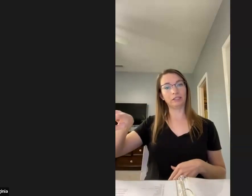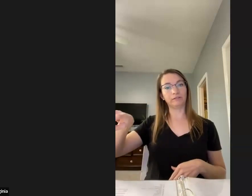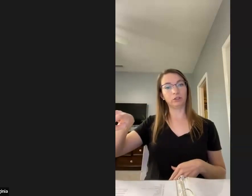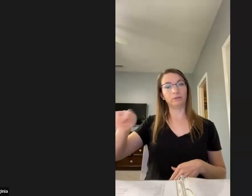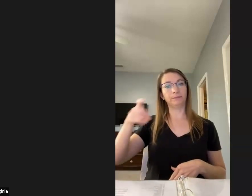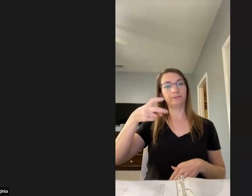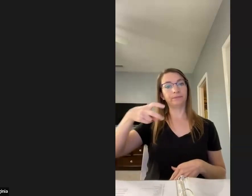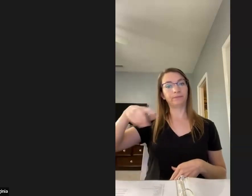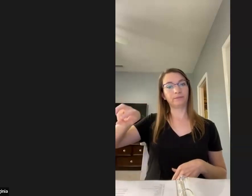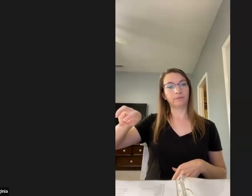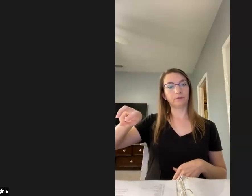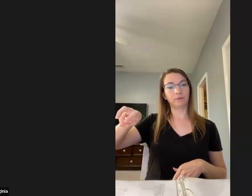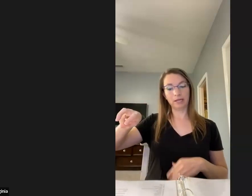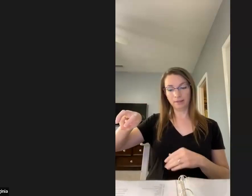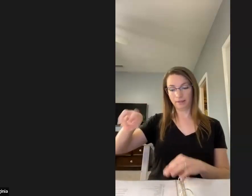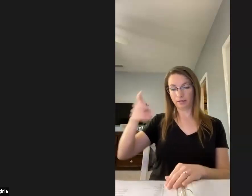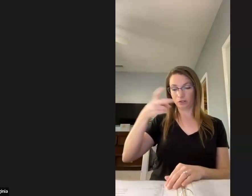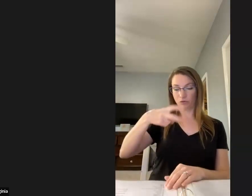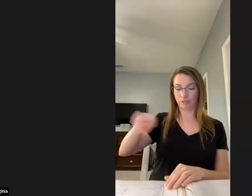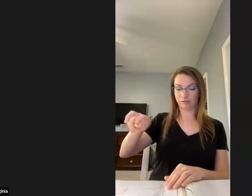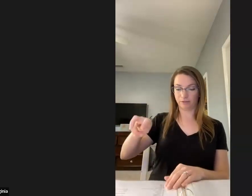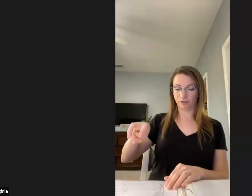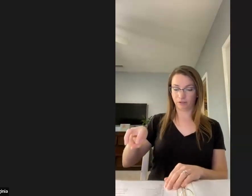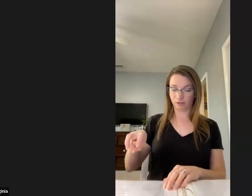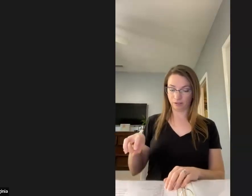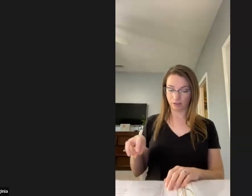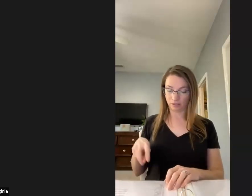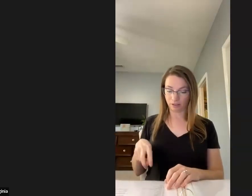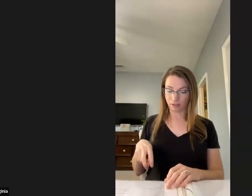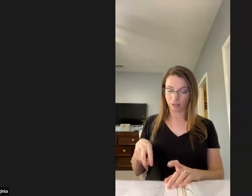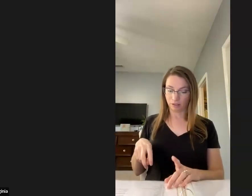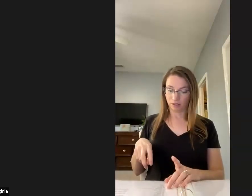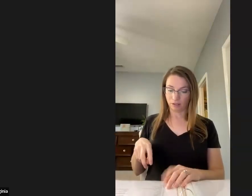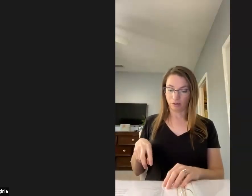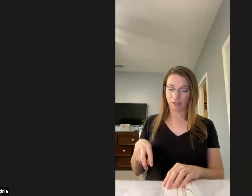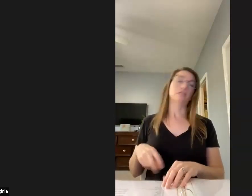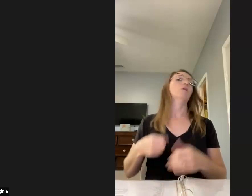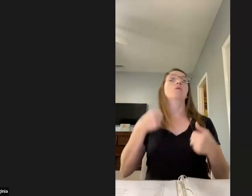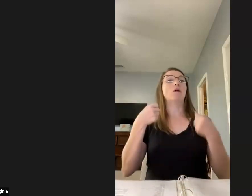transfer. Okay, transfer. All right, so